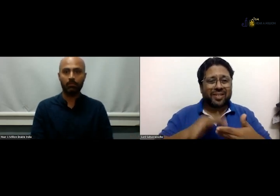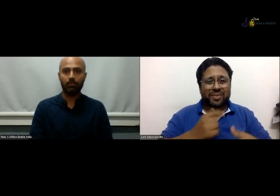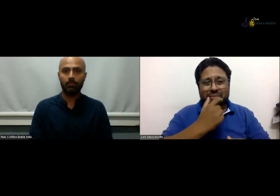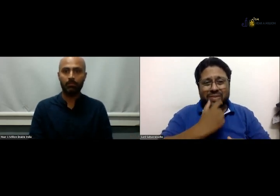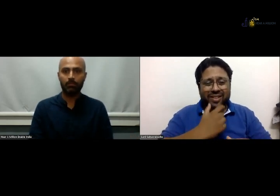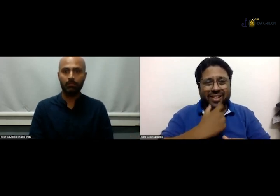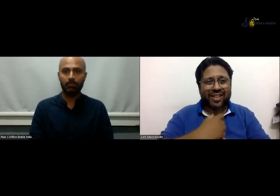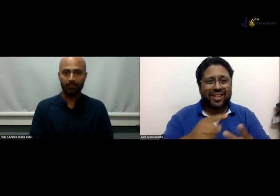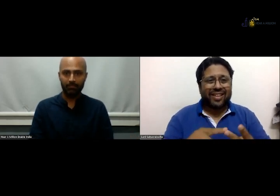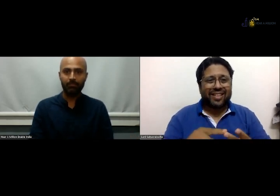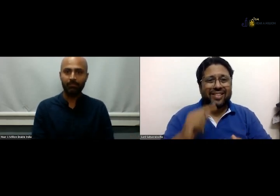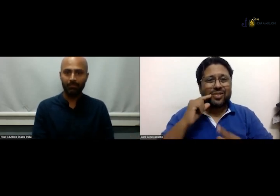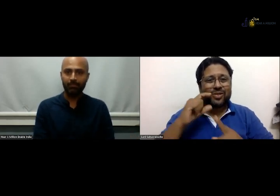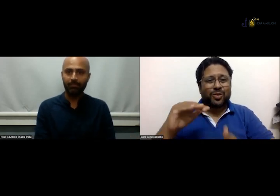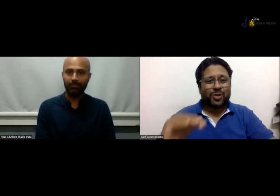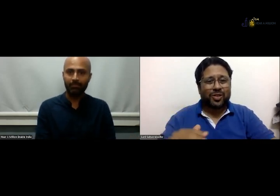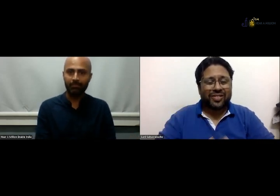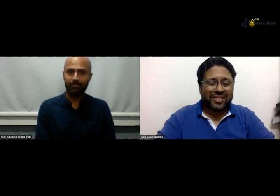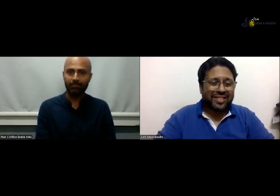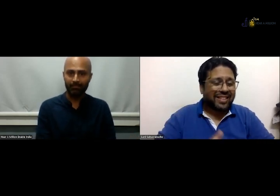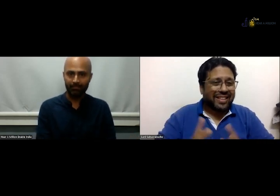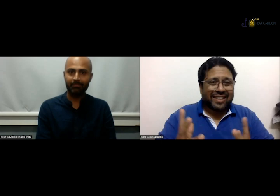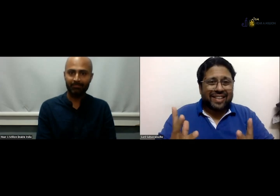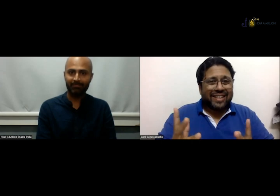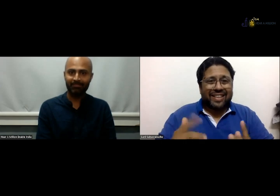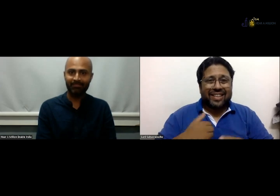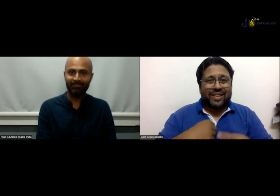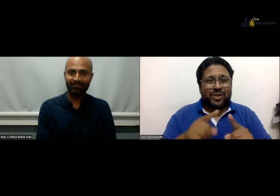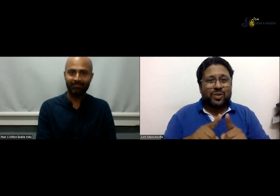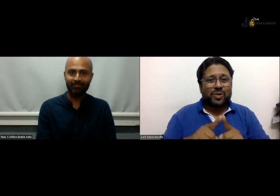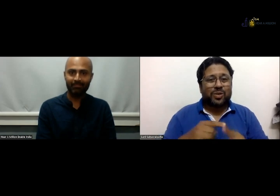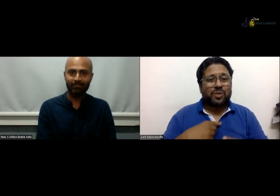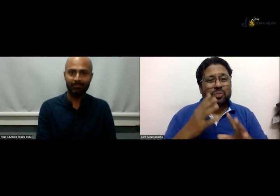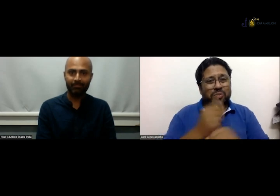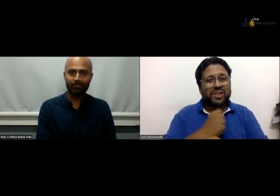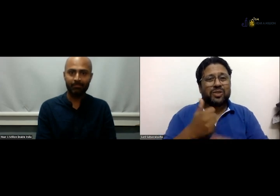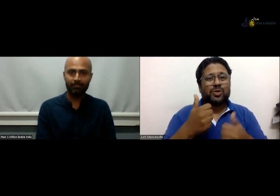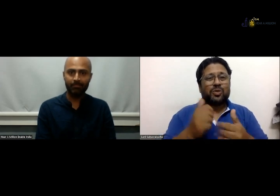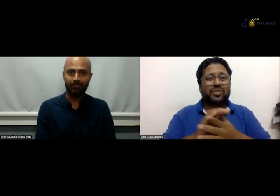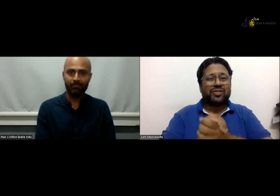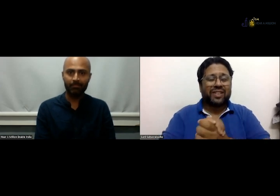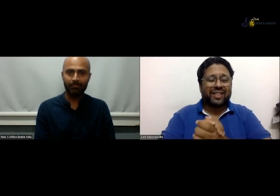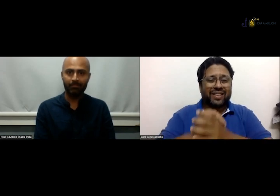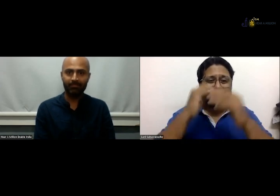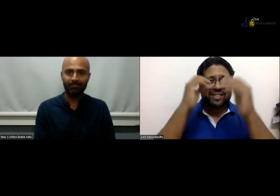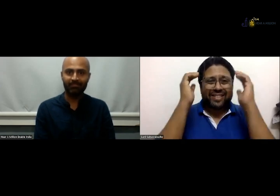It really breaks my heart to see them, Yashdeep and Dhruv.